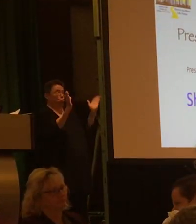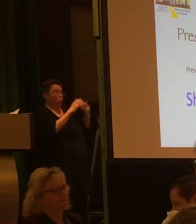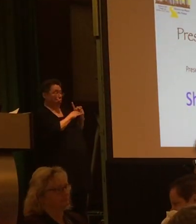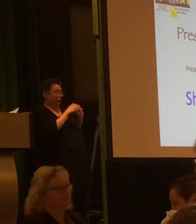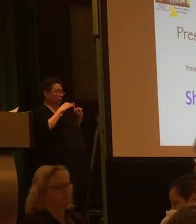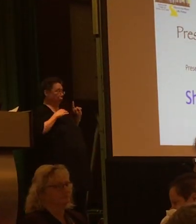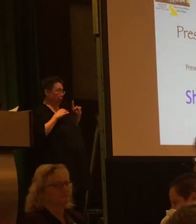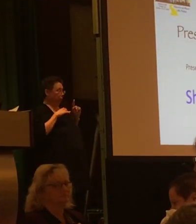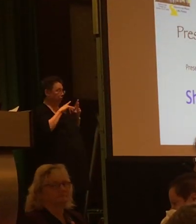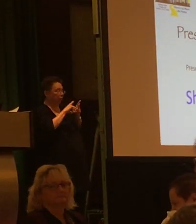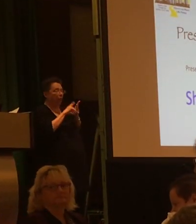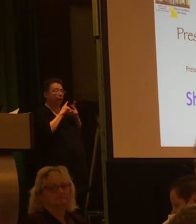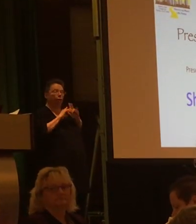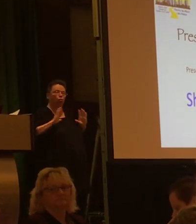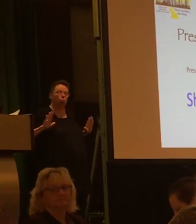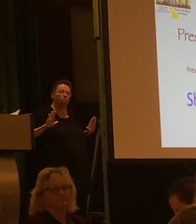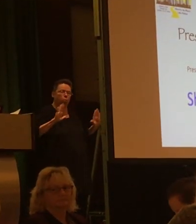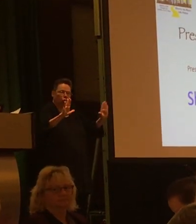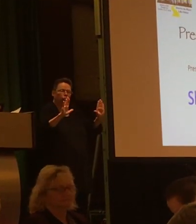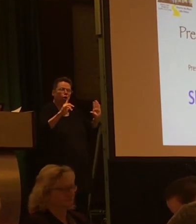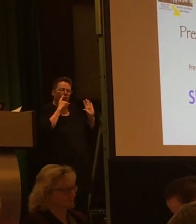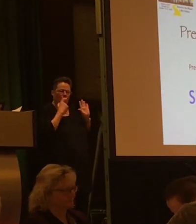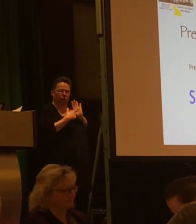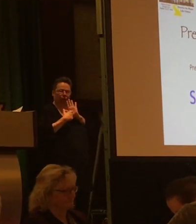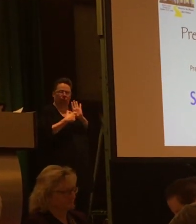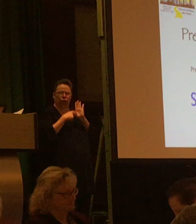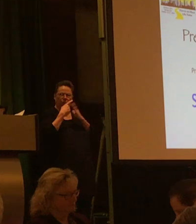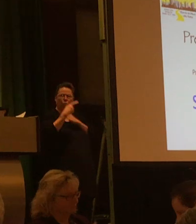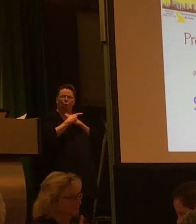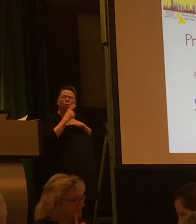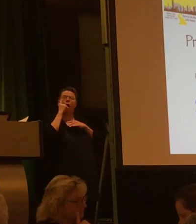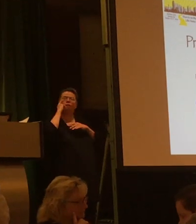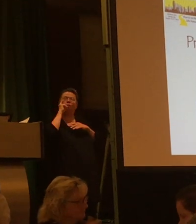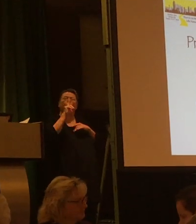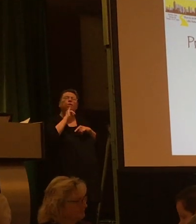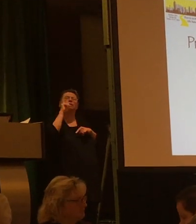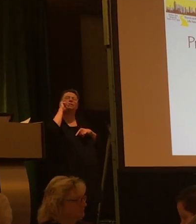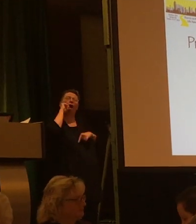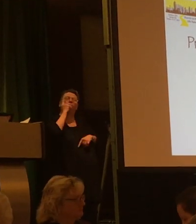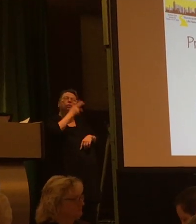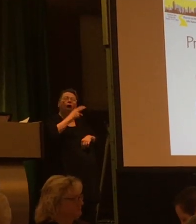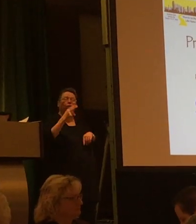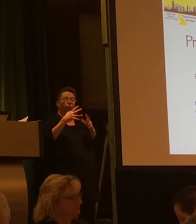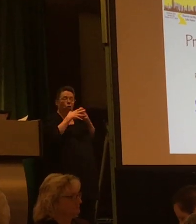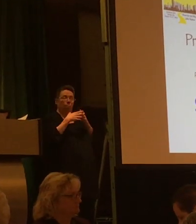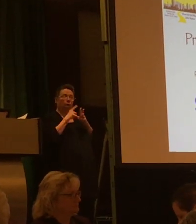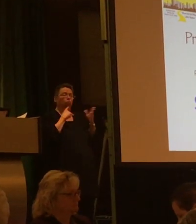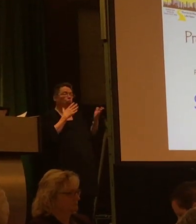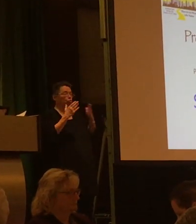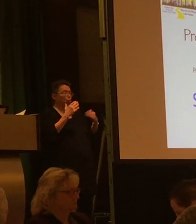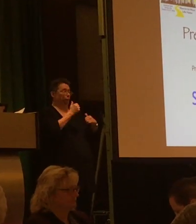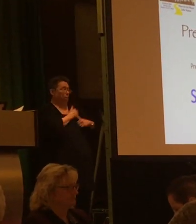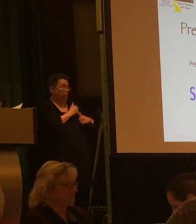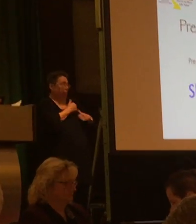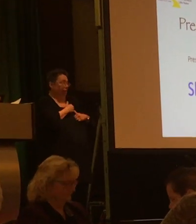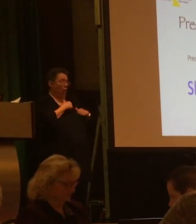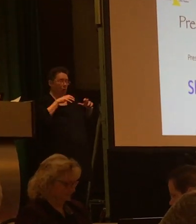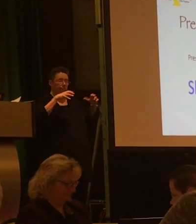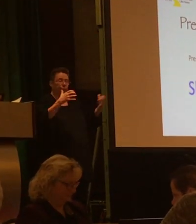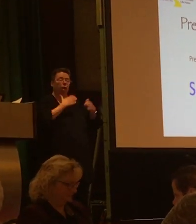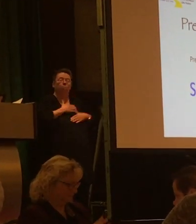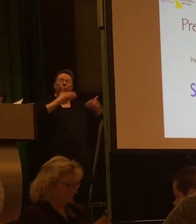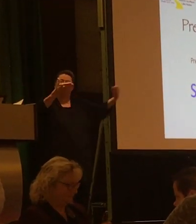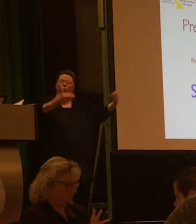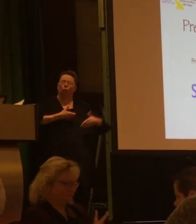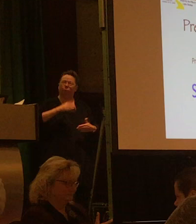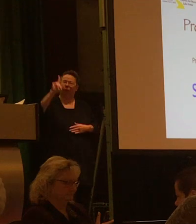and the push for a demonstration program for deaf and hard of hearing Americans to serve in the armed forces. Please